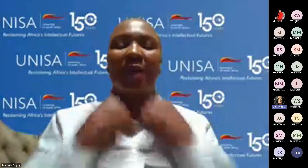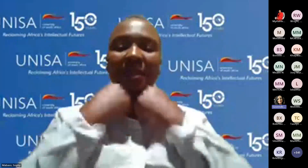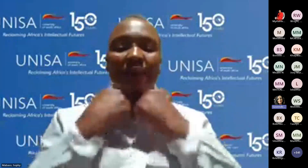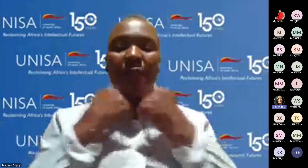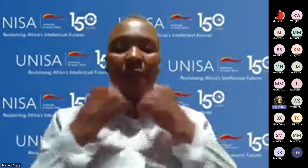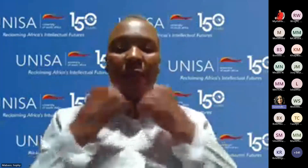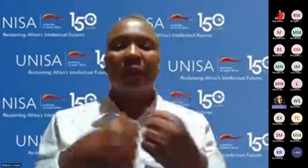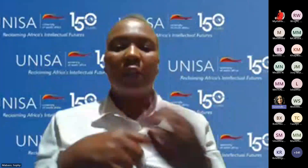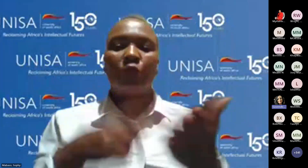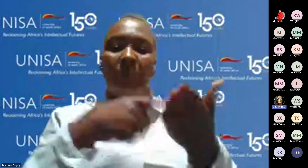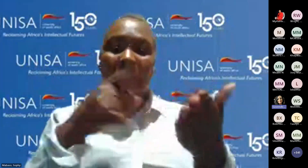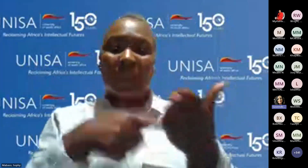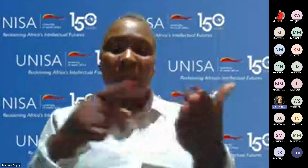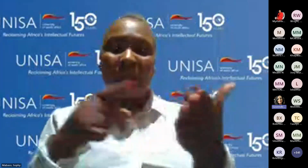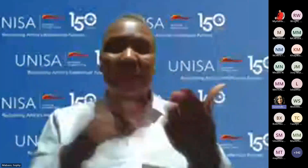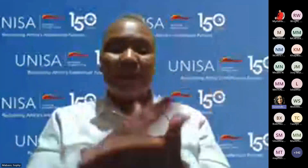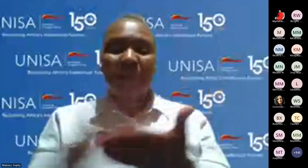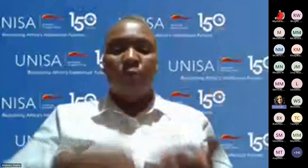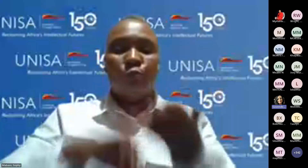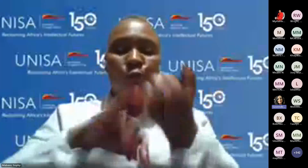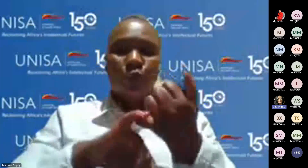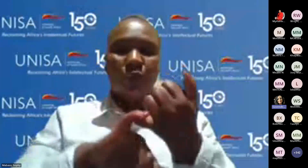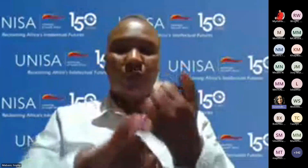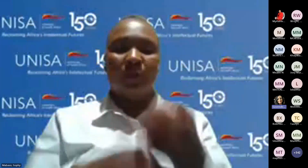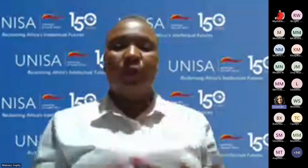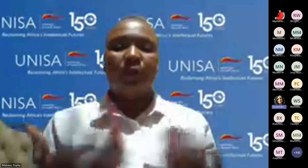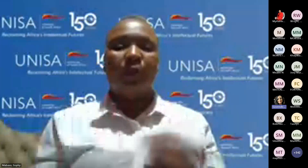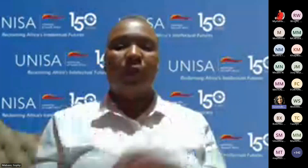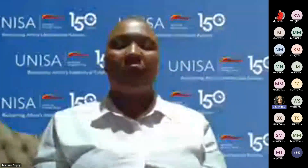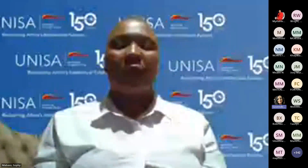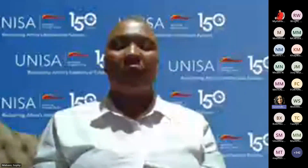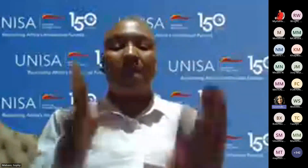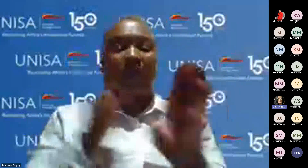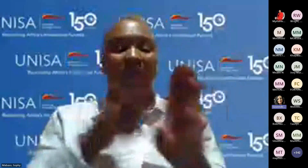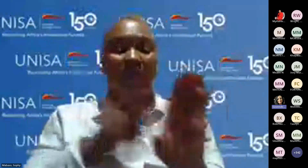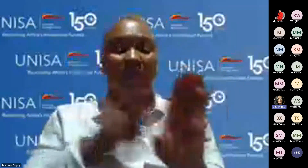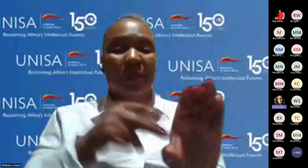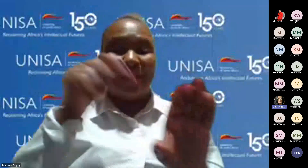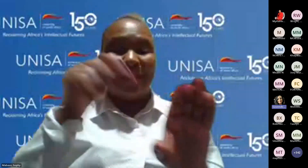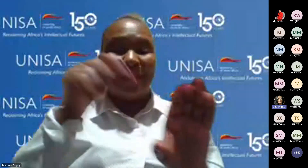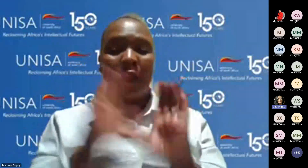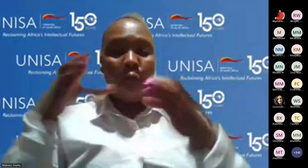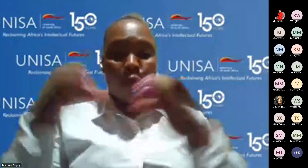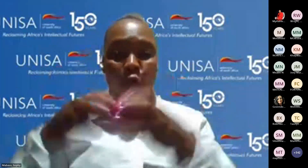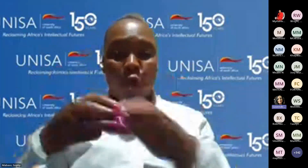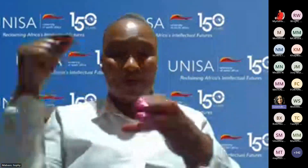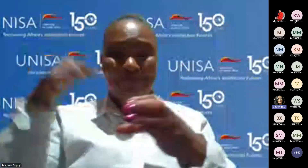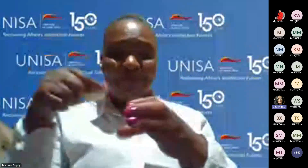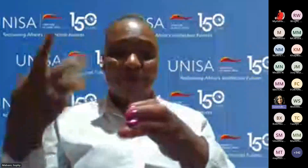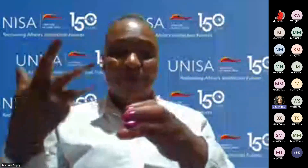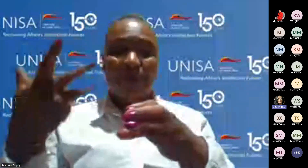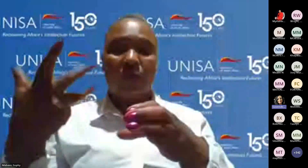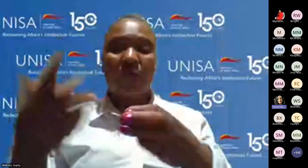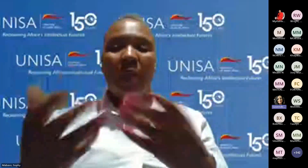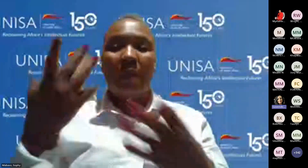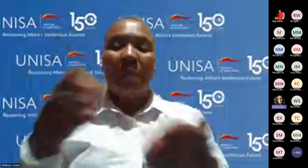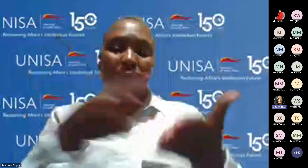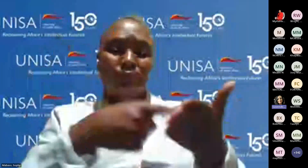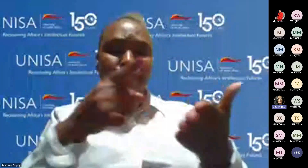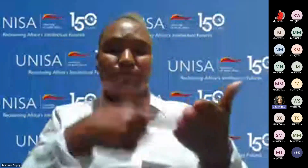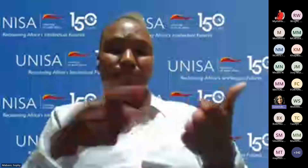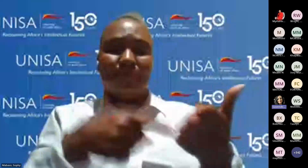graded. In some modules, right, participation in the forums may be graded,